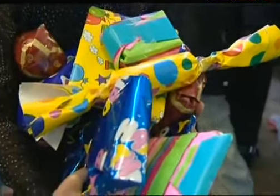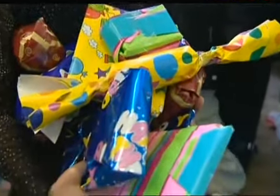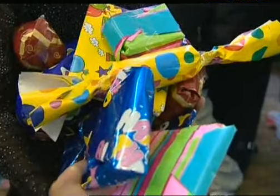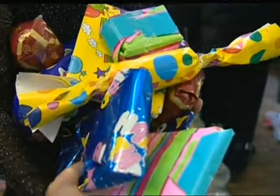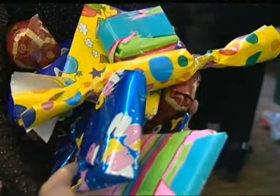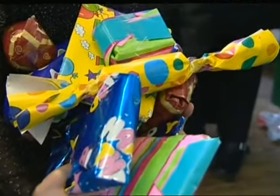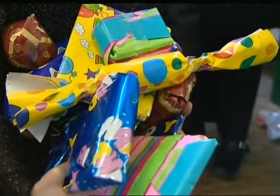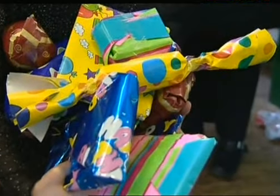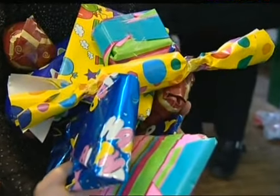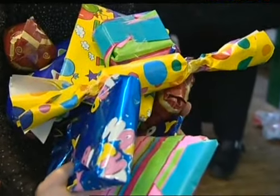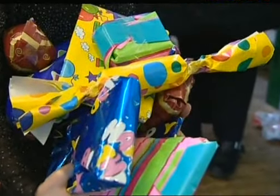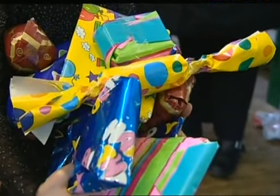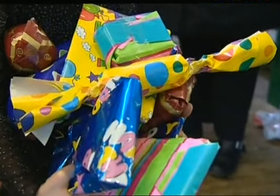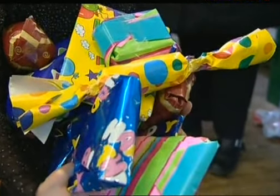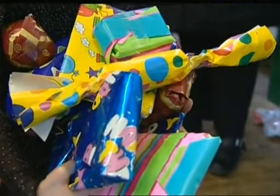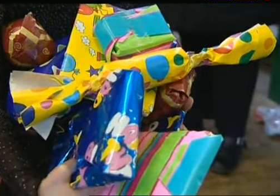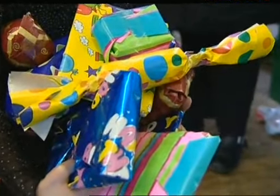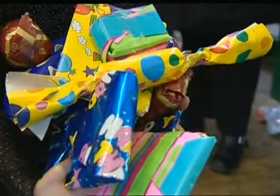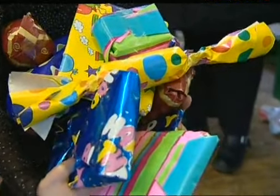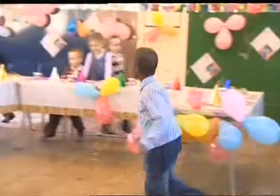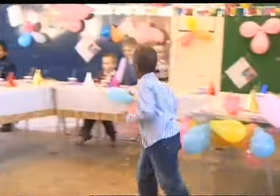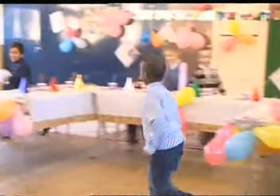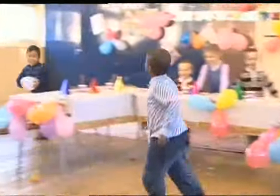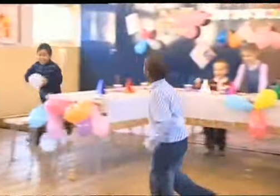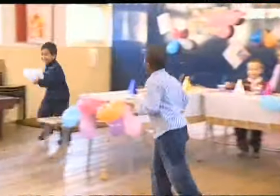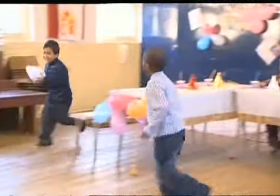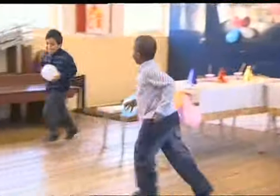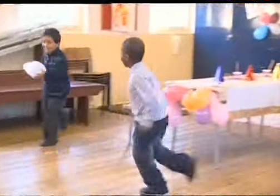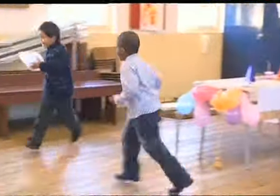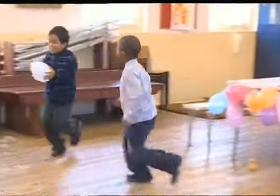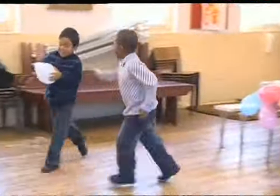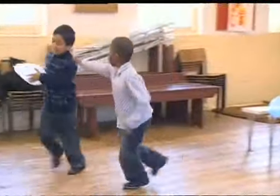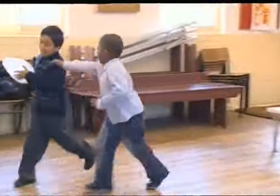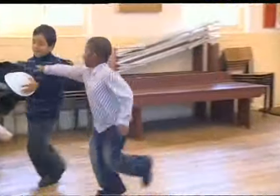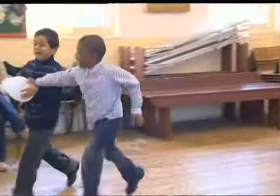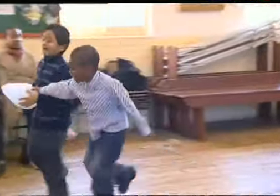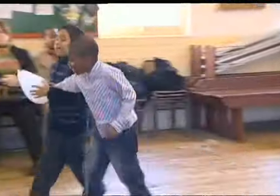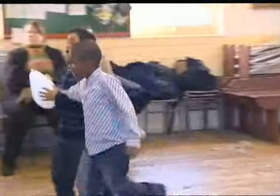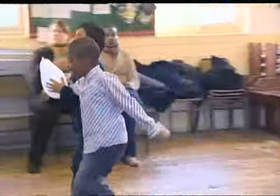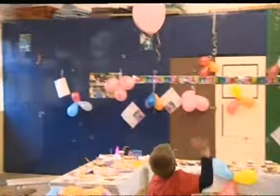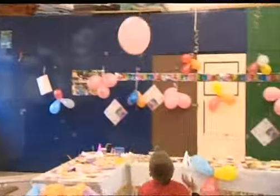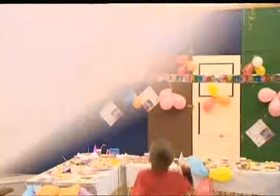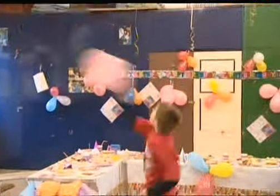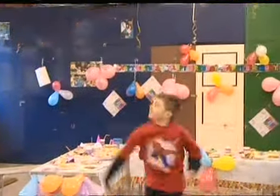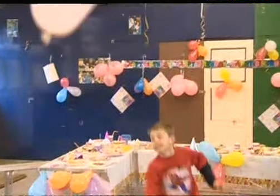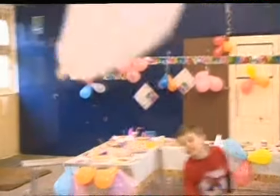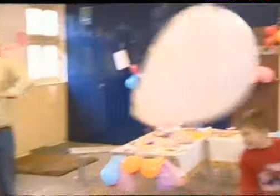Whoa! Look at all those presents. What can we do at parties? We can play